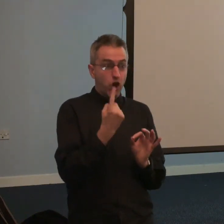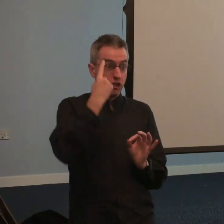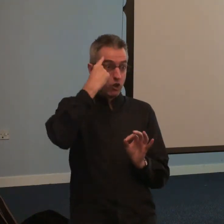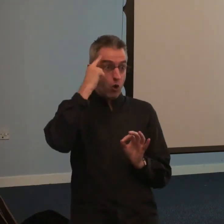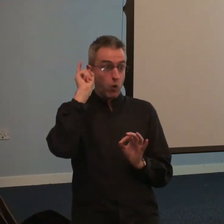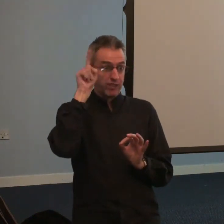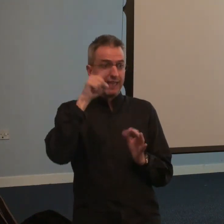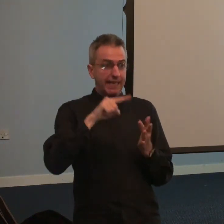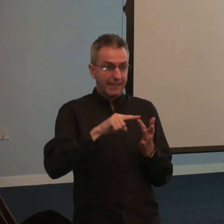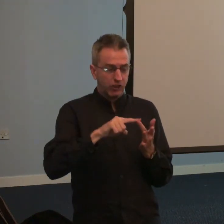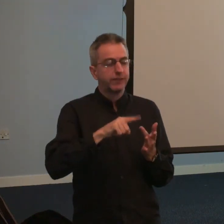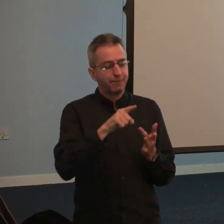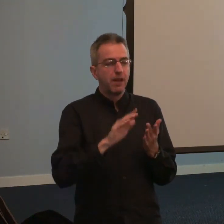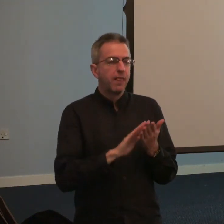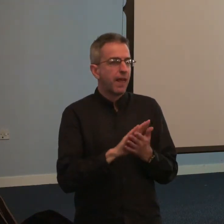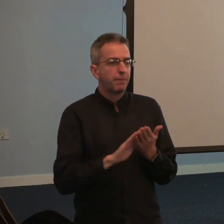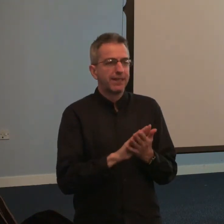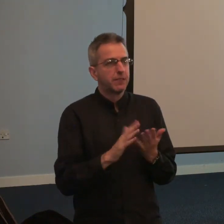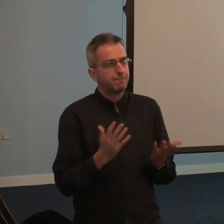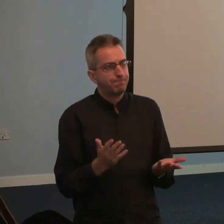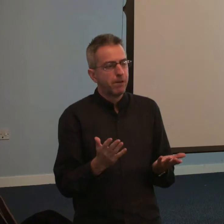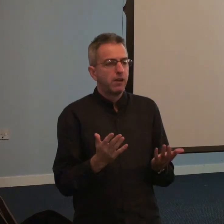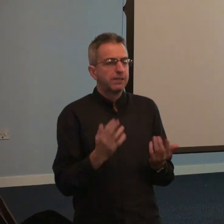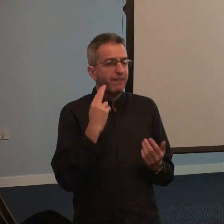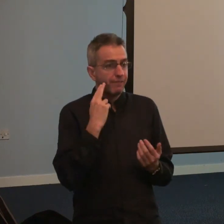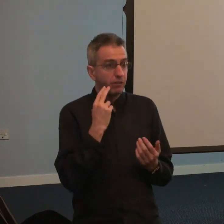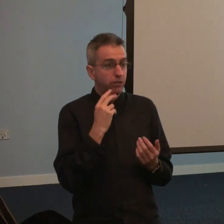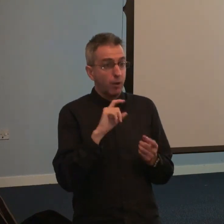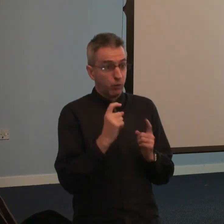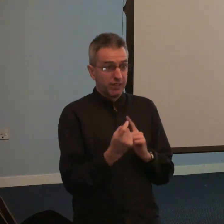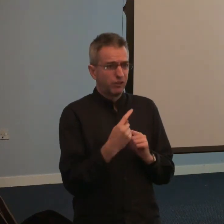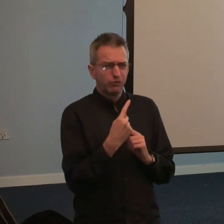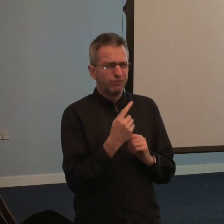when you were asking me the question, that was the first word that came to mind.